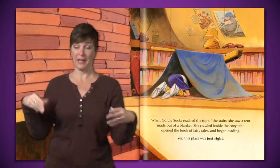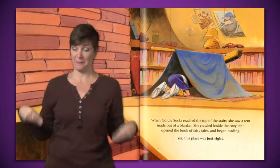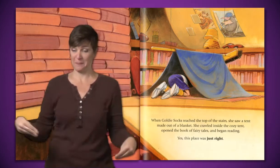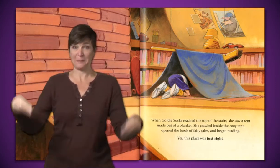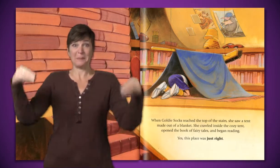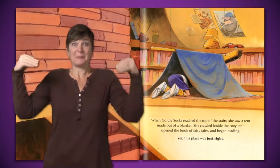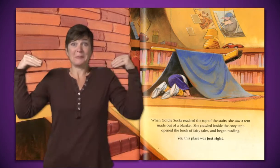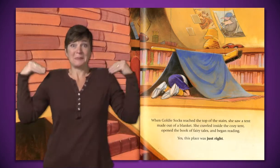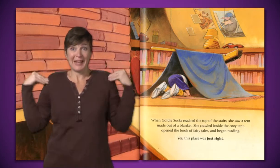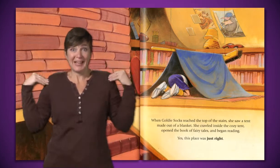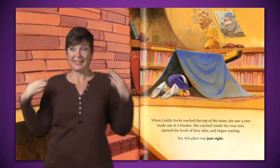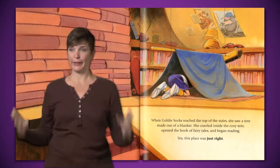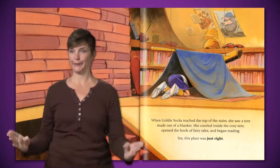blanket.